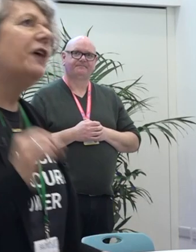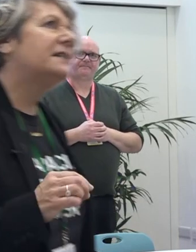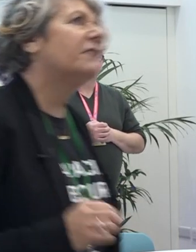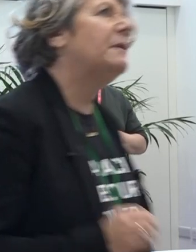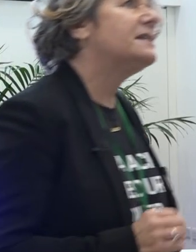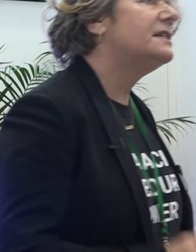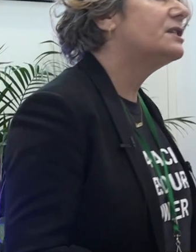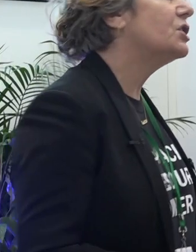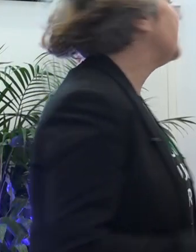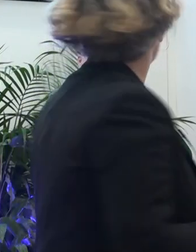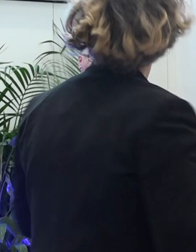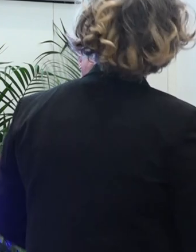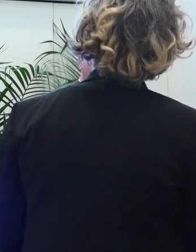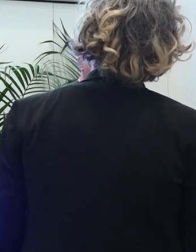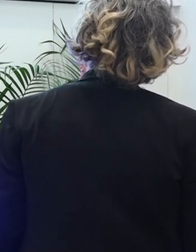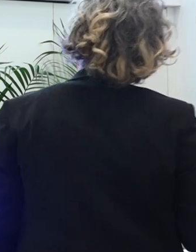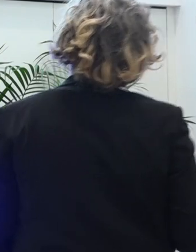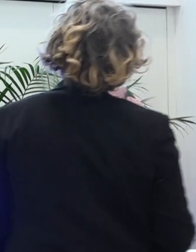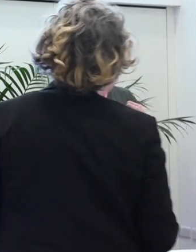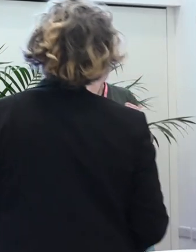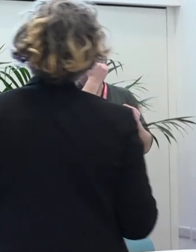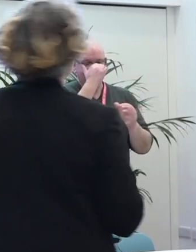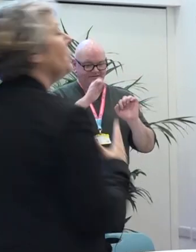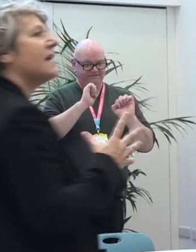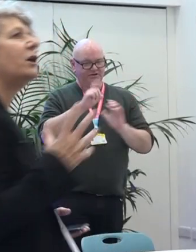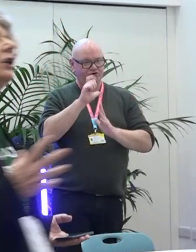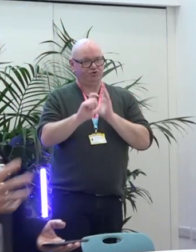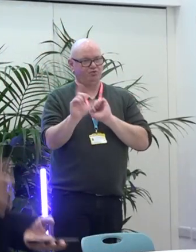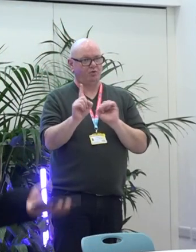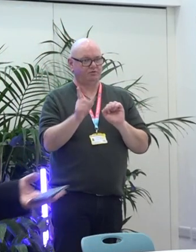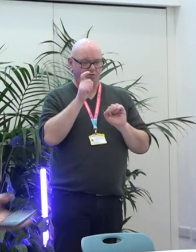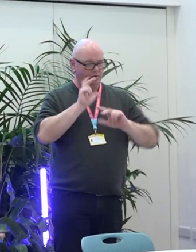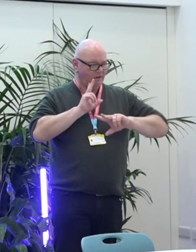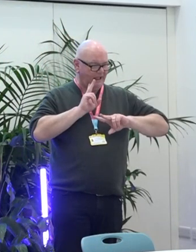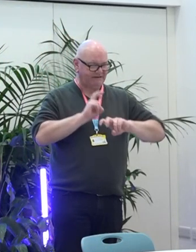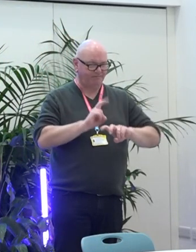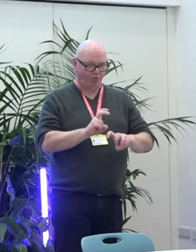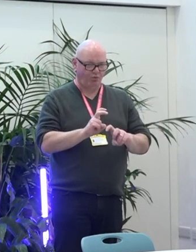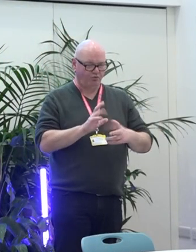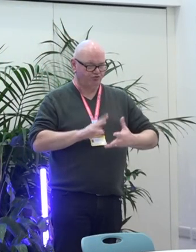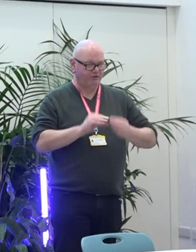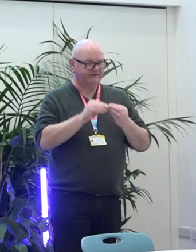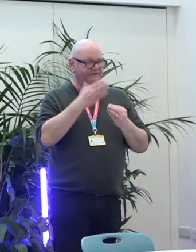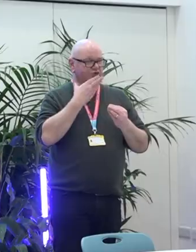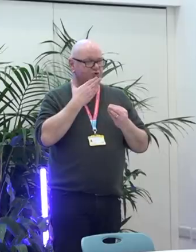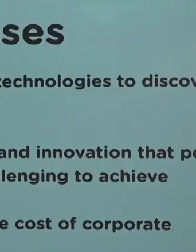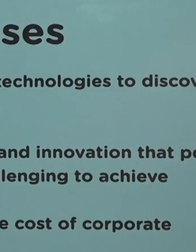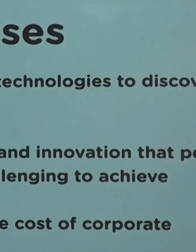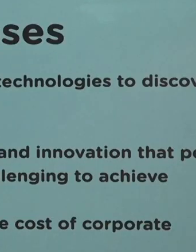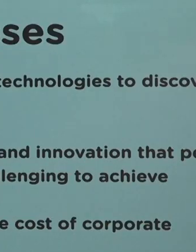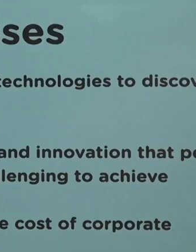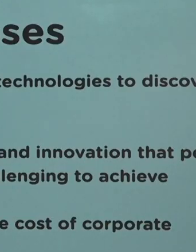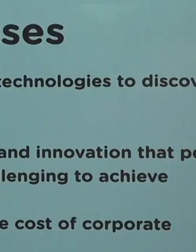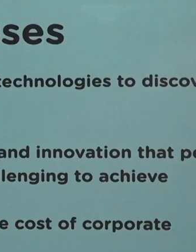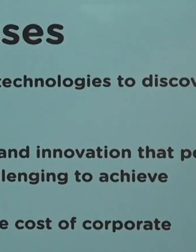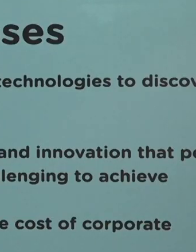What creative businesses do is they explore and experiment with new technologies. So what you're seeing here is massive experimentation. They